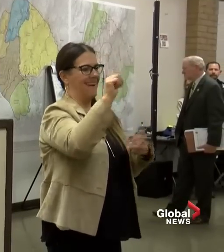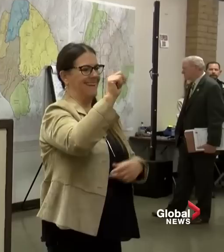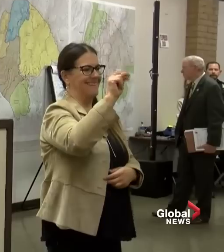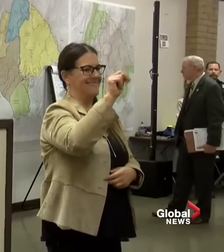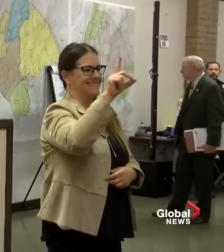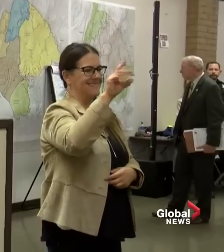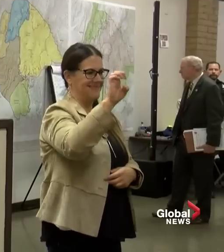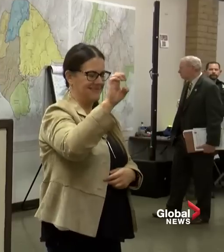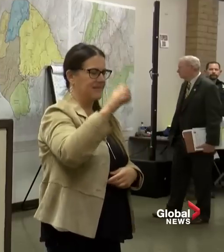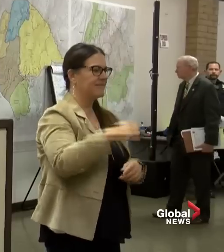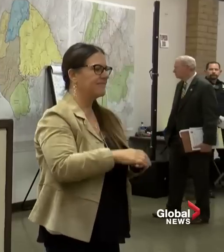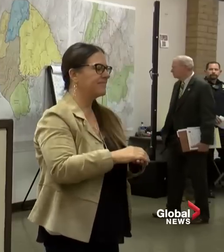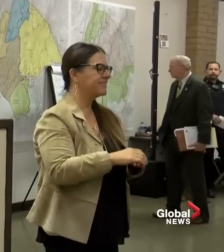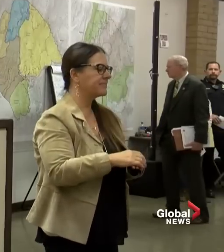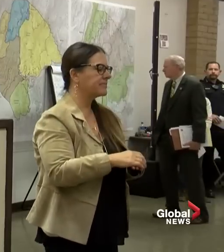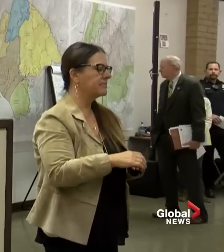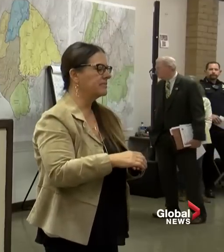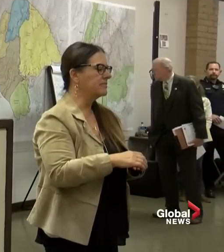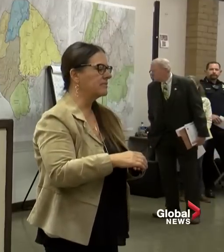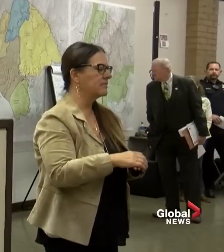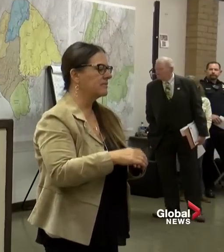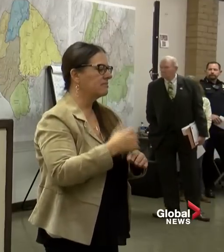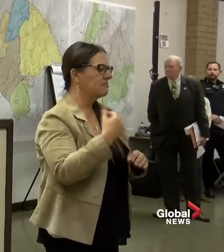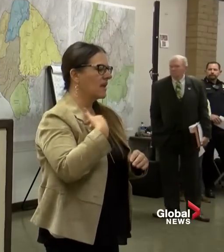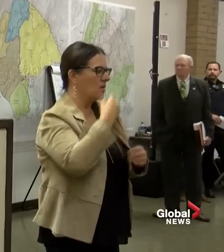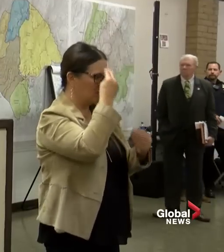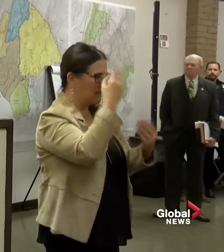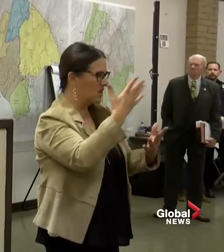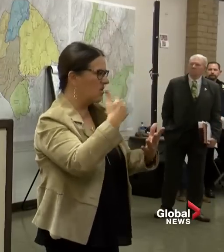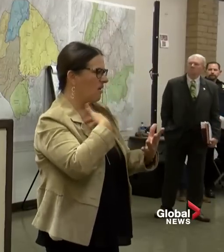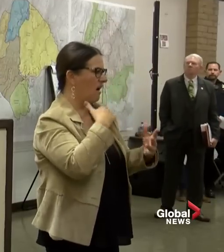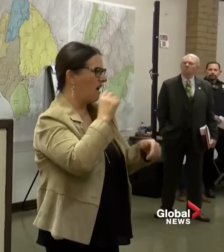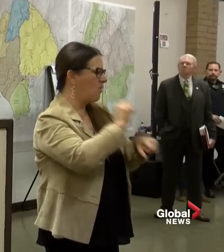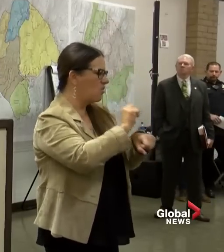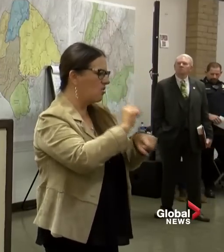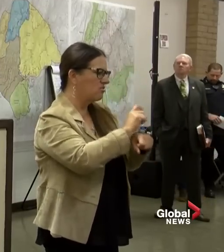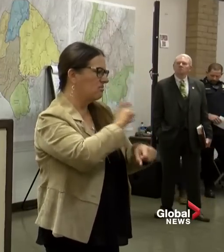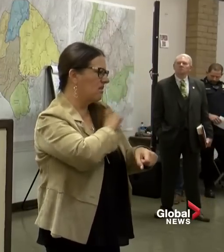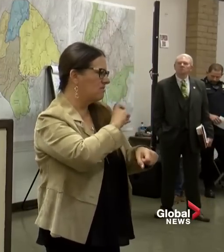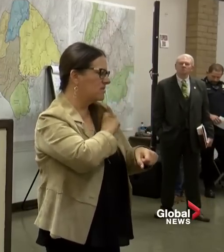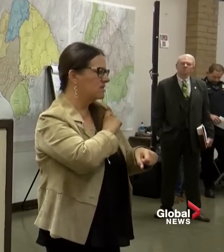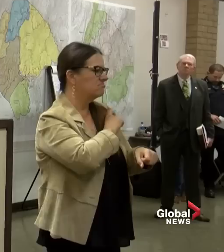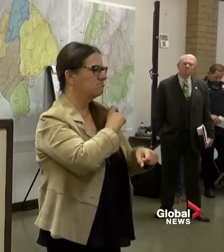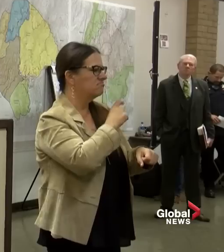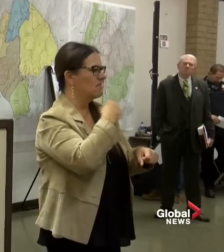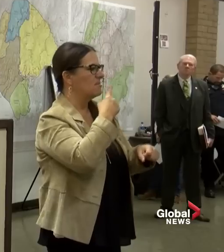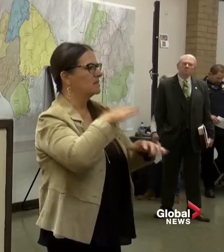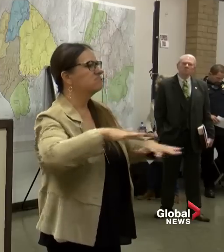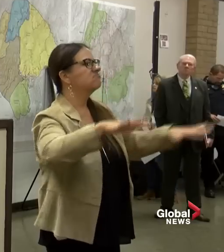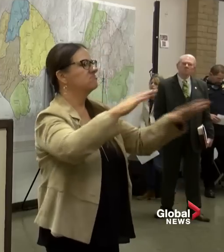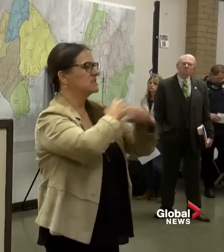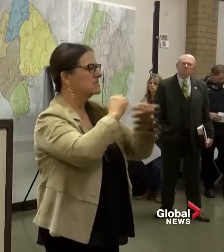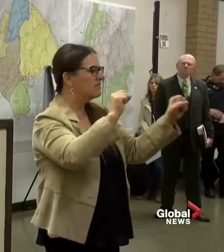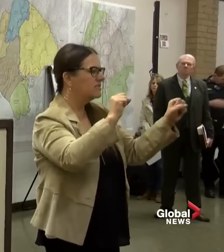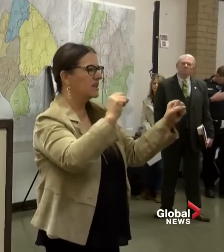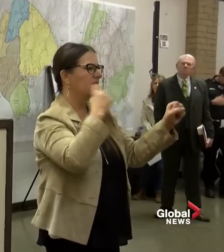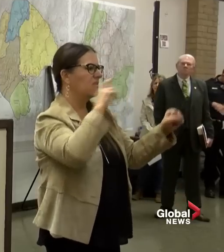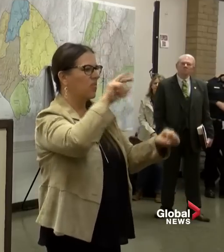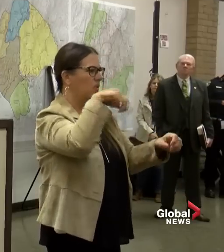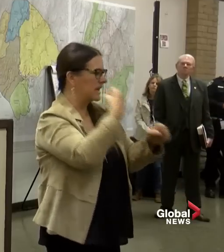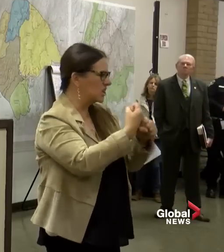Before I start, I just want to say that I spent 30 years in law enforcement and public safety. I've never seen anything like